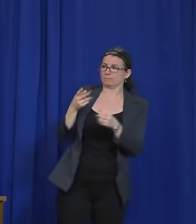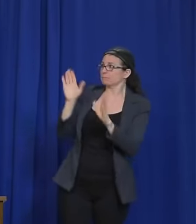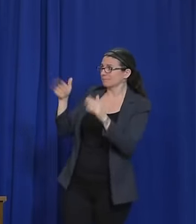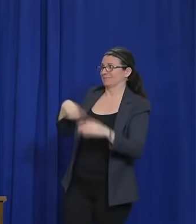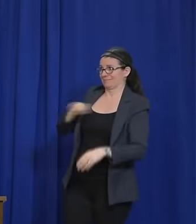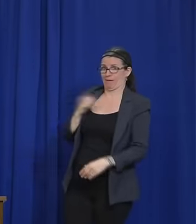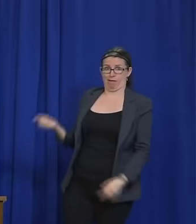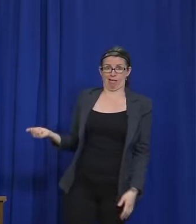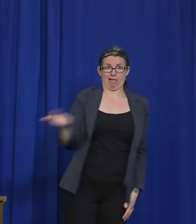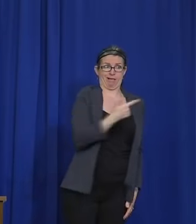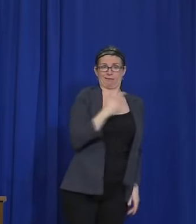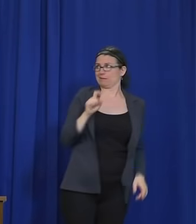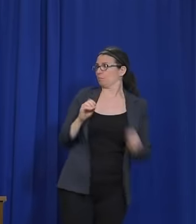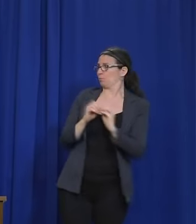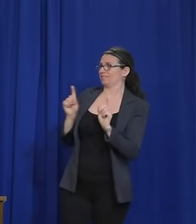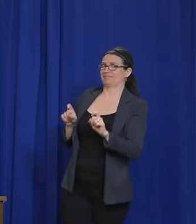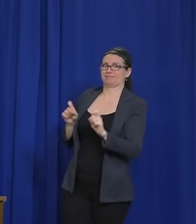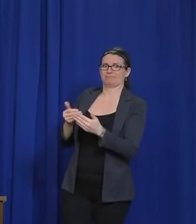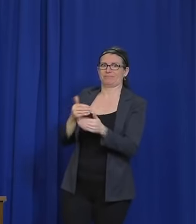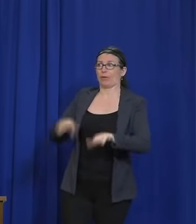on that. But what kind of testing, too?